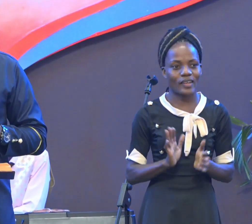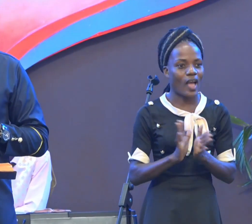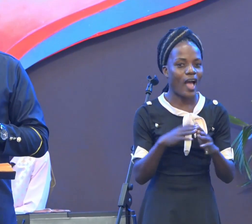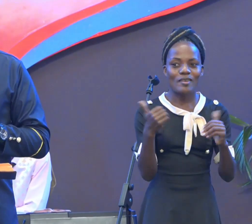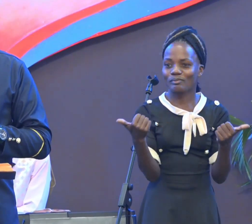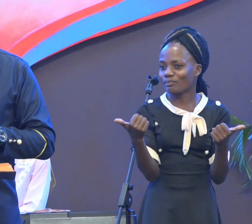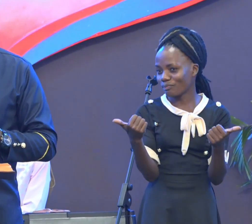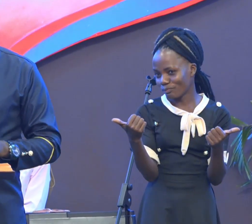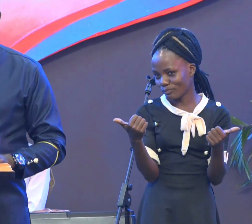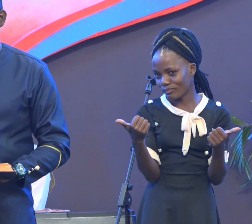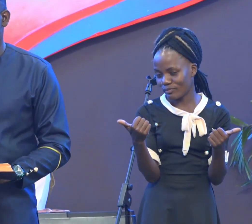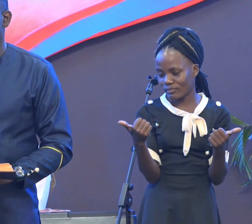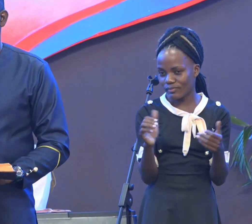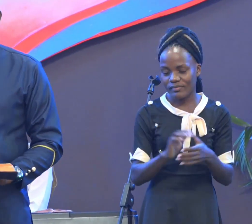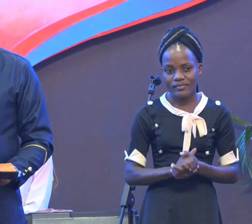Well done.